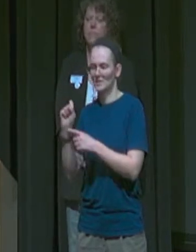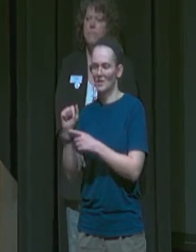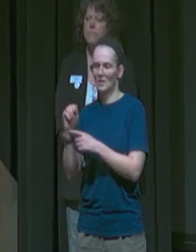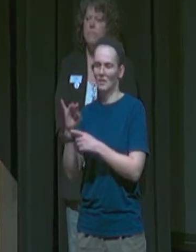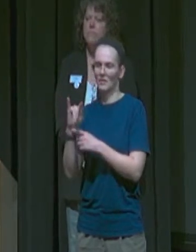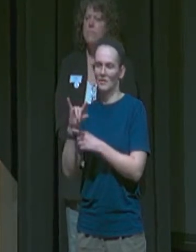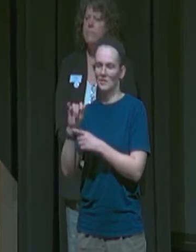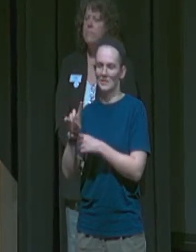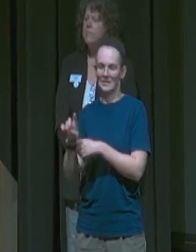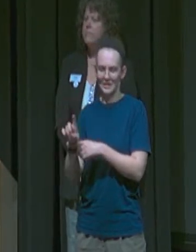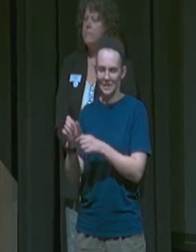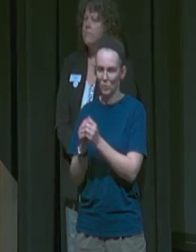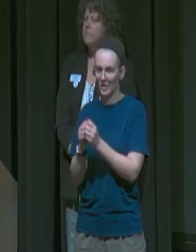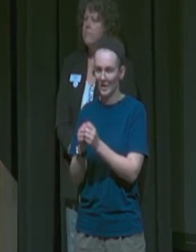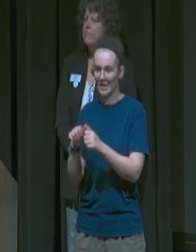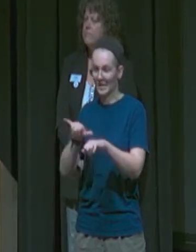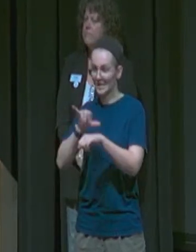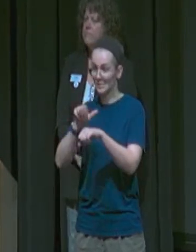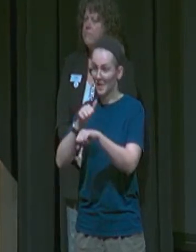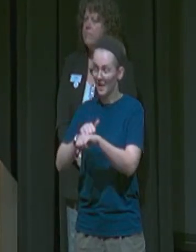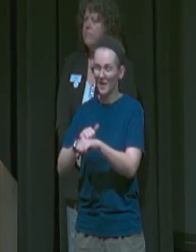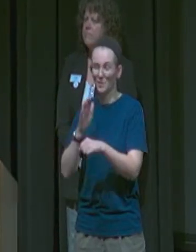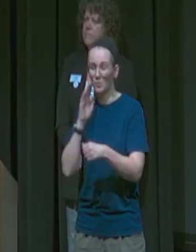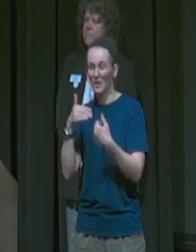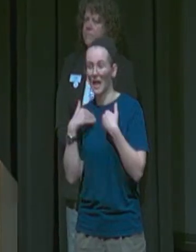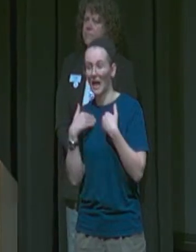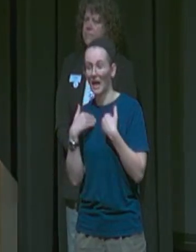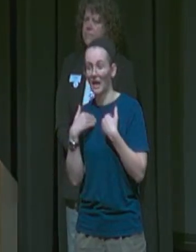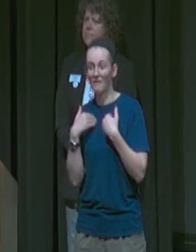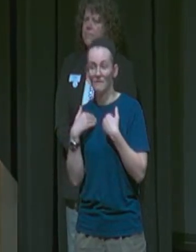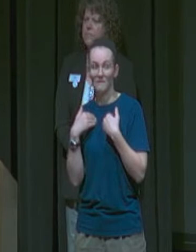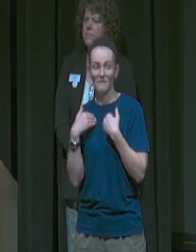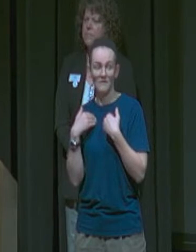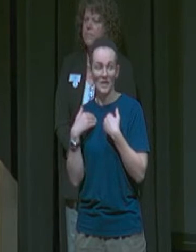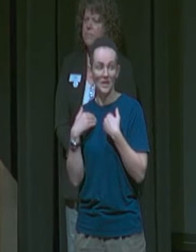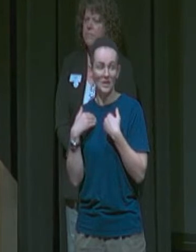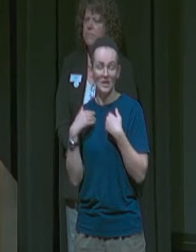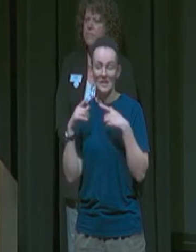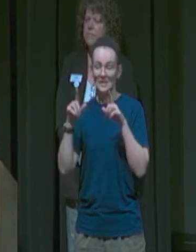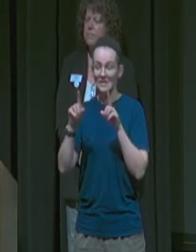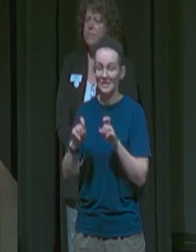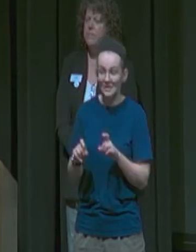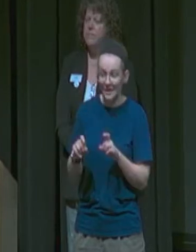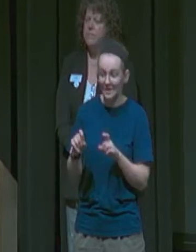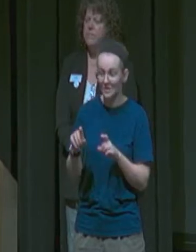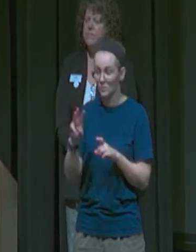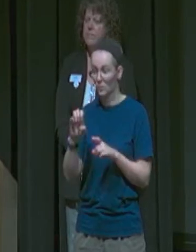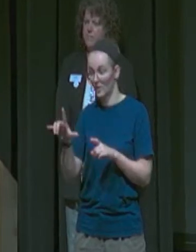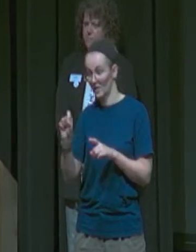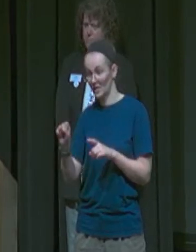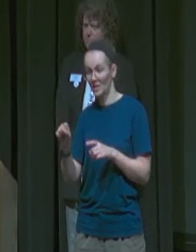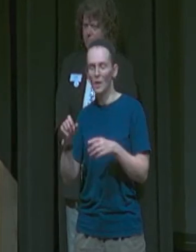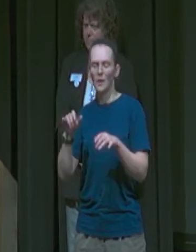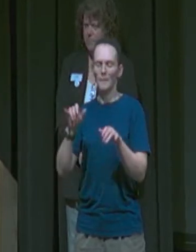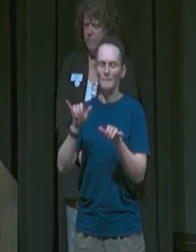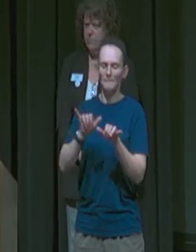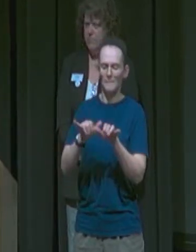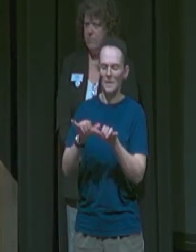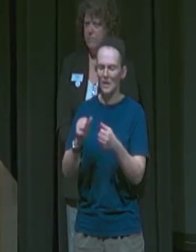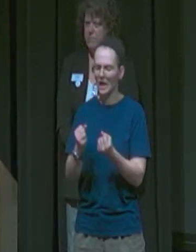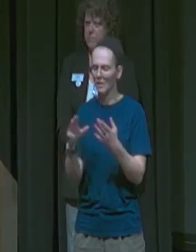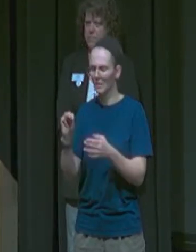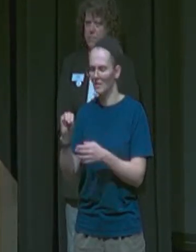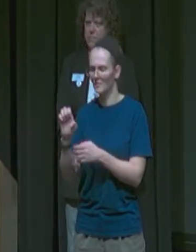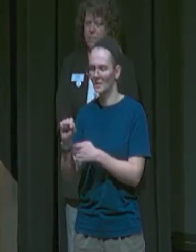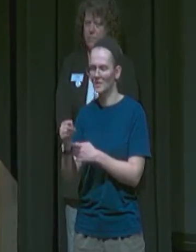or that are there going to be test wells that will monitor how much methane is